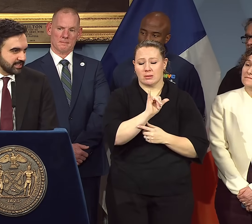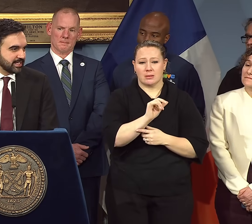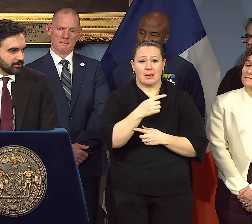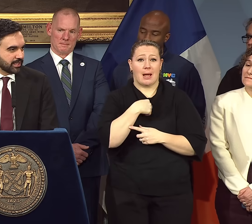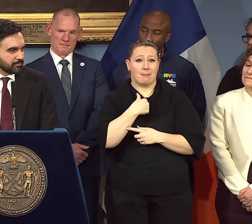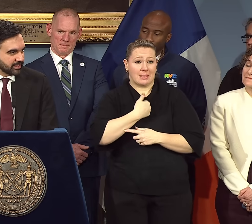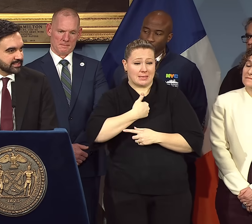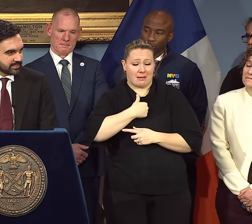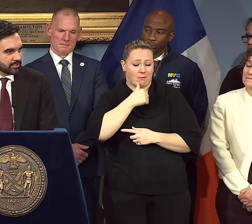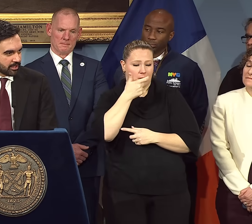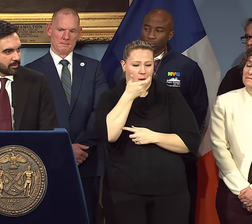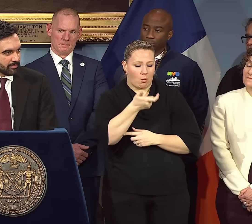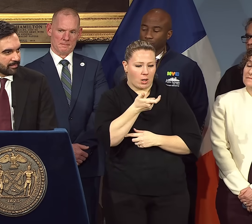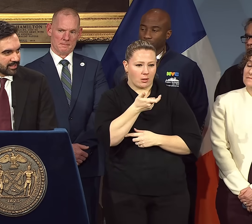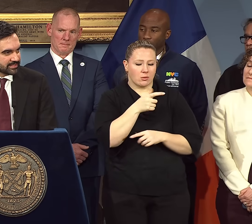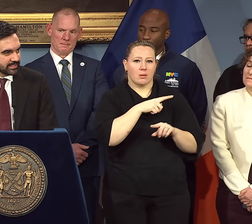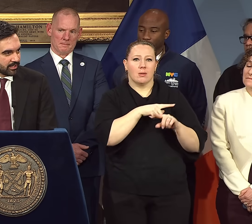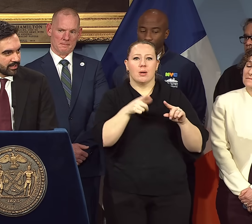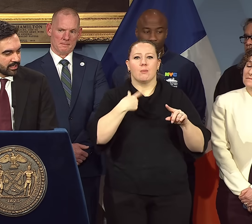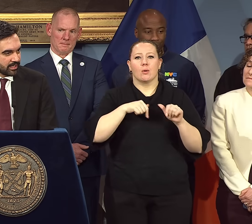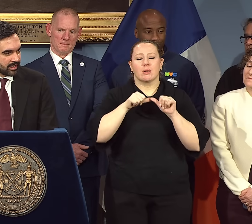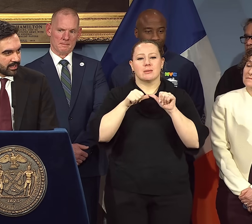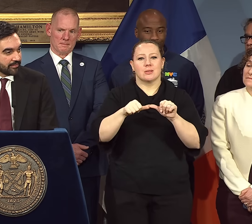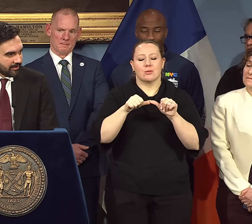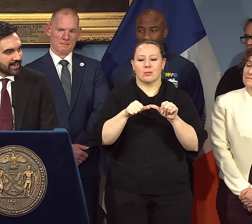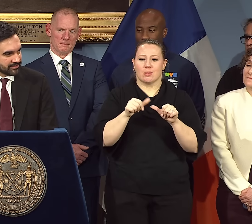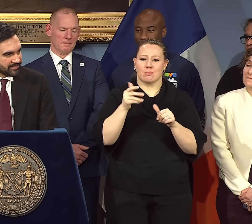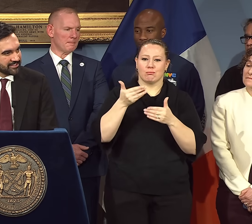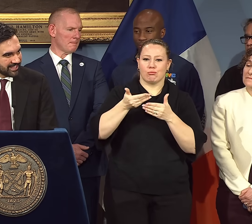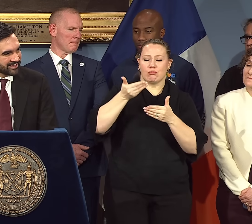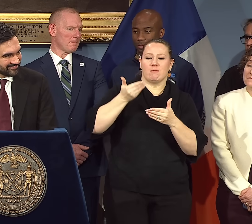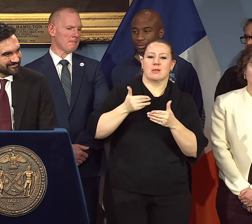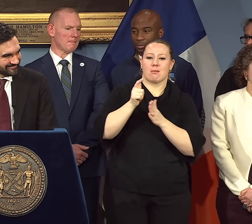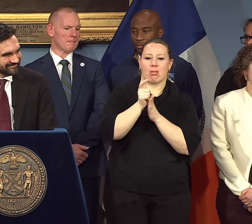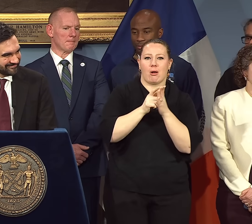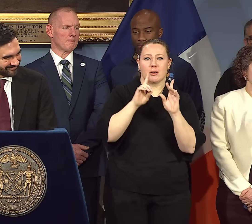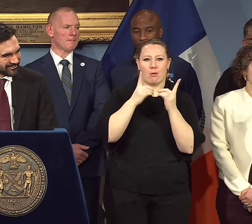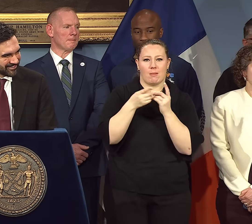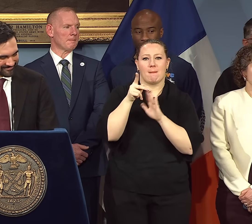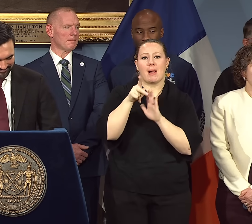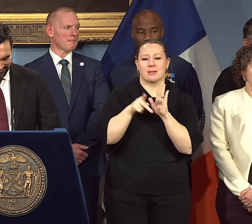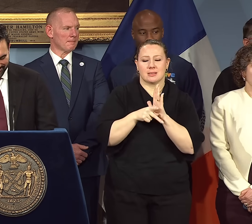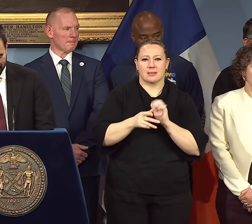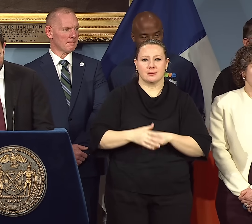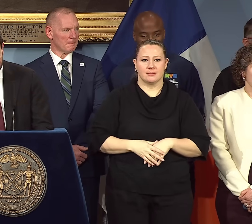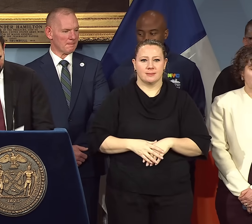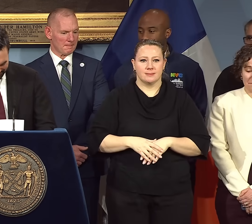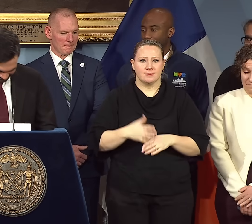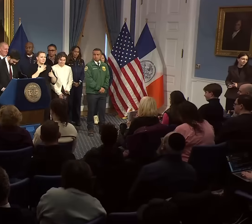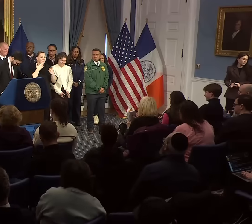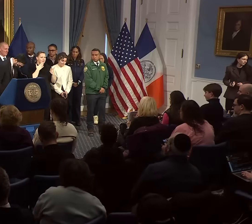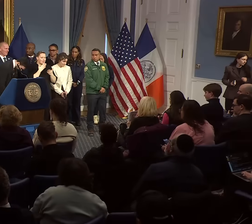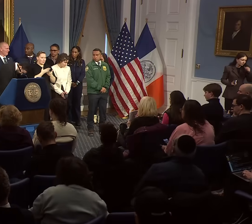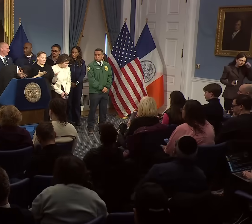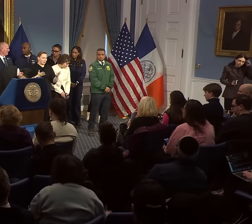we're continuing a pre-existing law department policy on their action that they're taking. Okay. Thank you all so much.